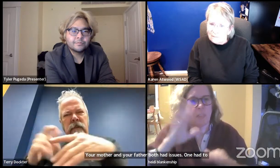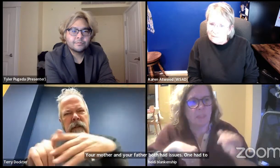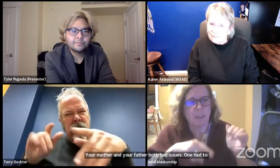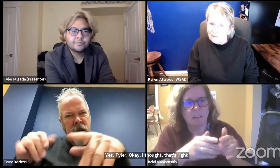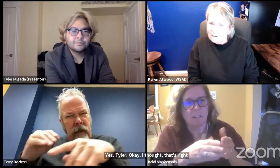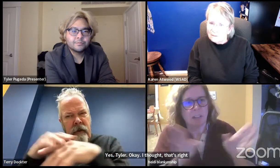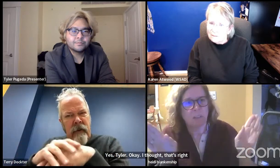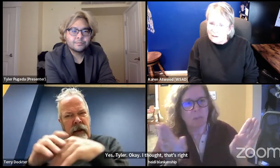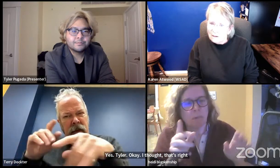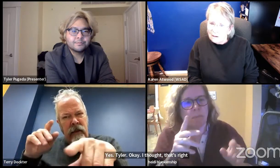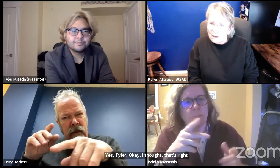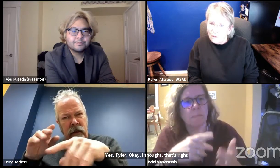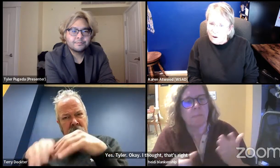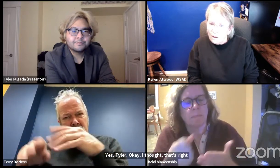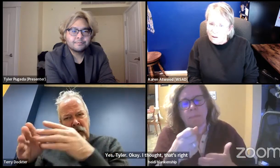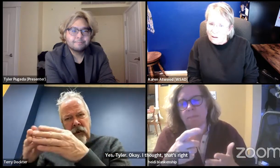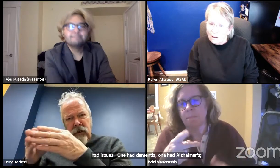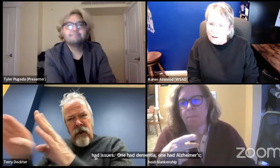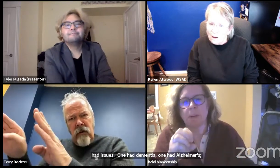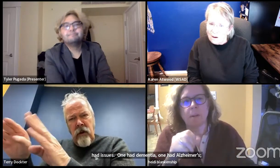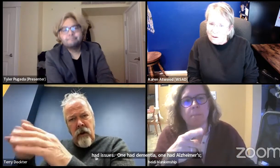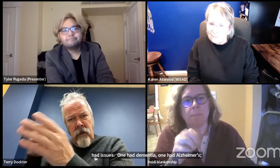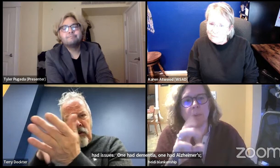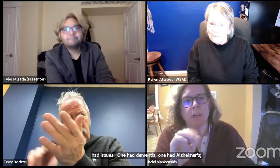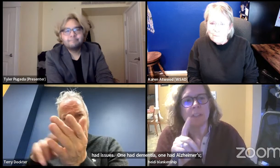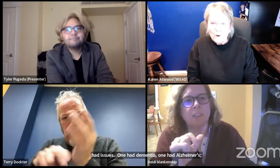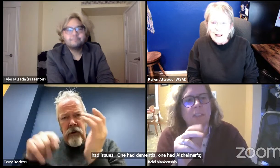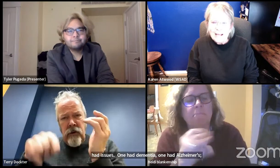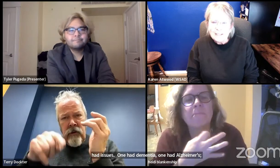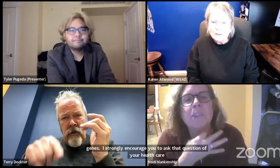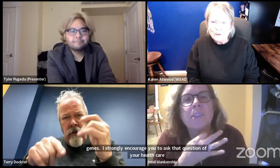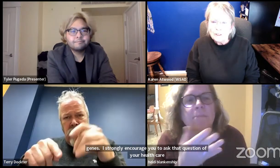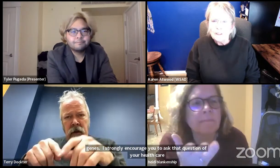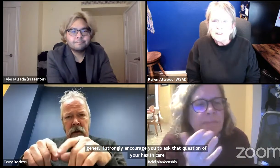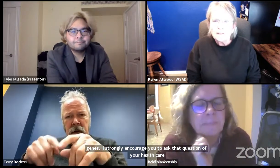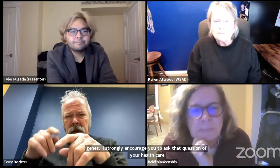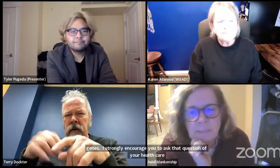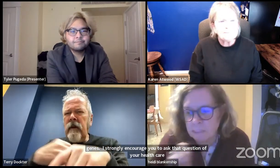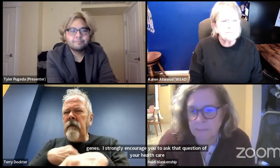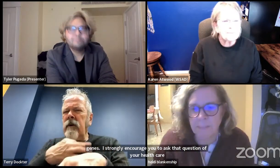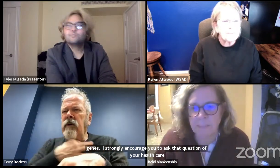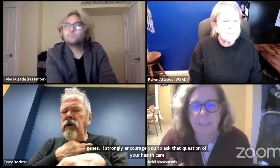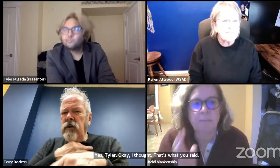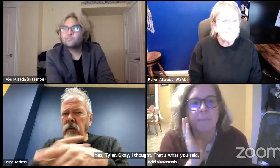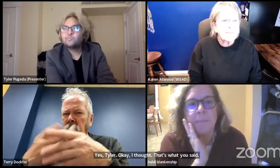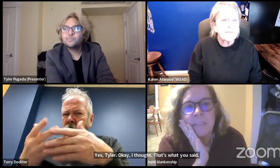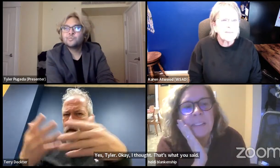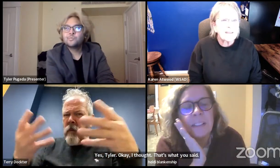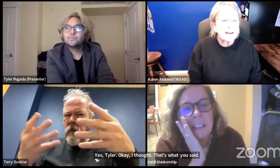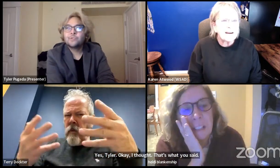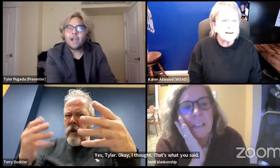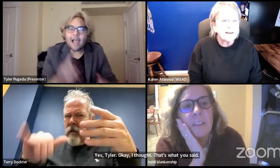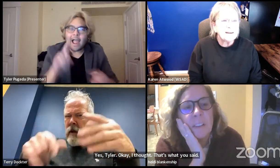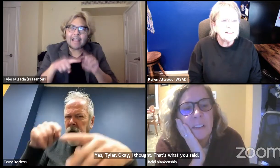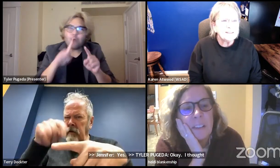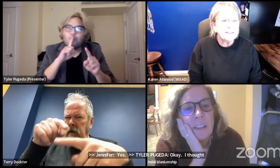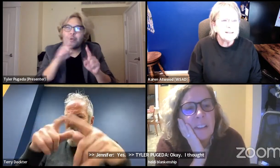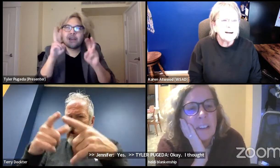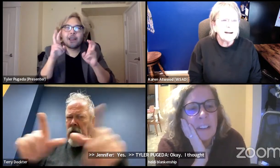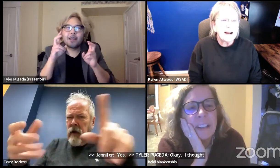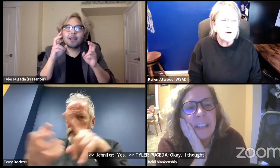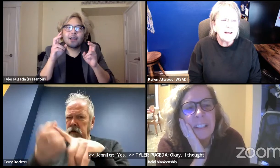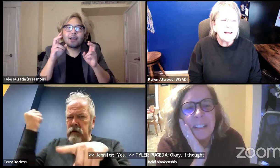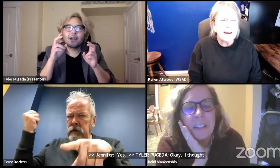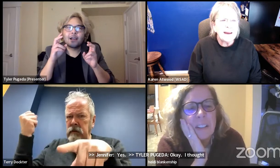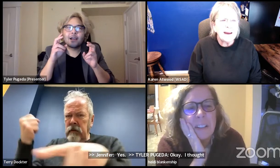language delays as a result. So this type of language deprivation, what is the correlation between that and dementia